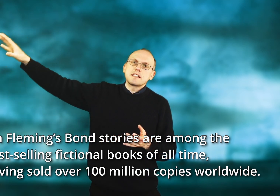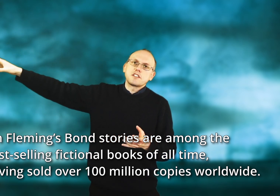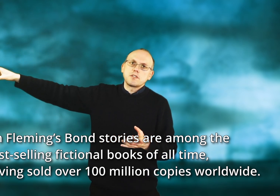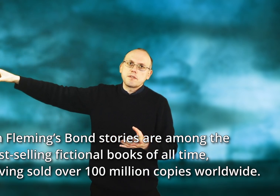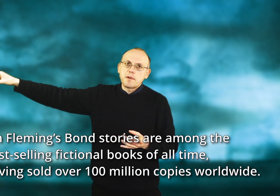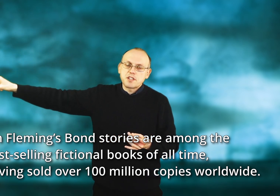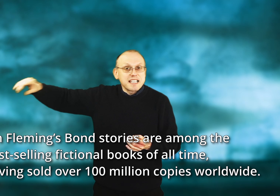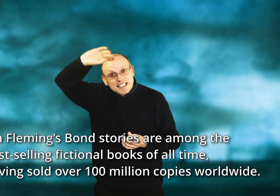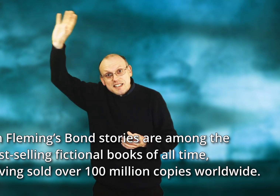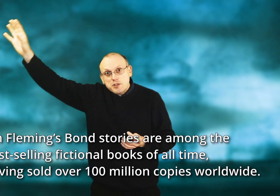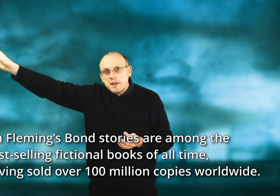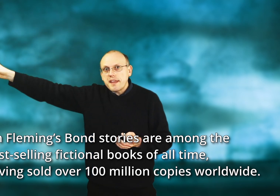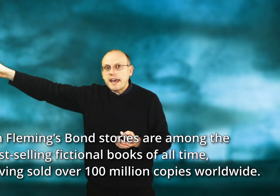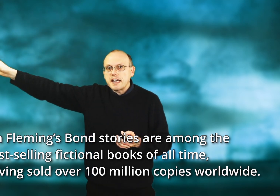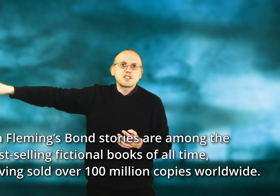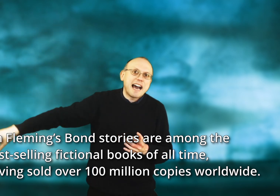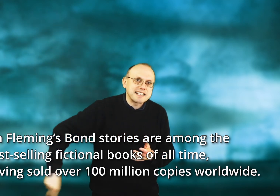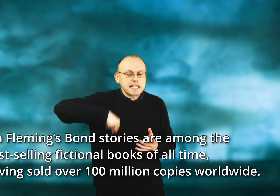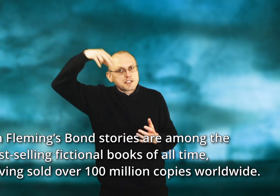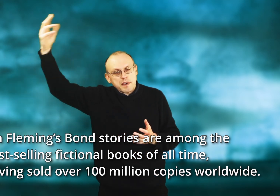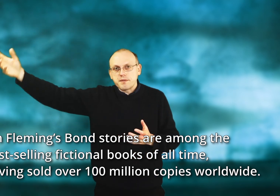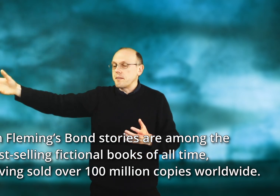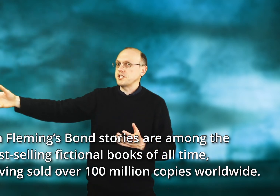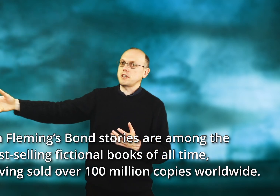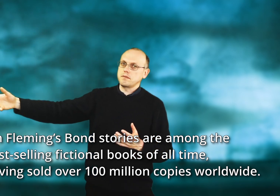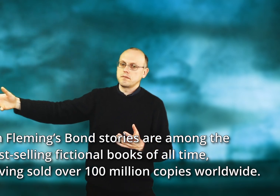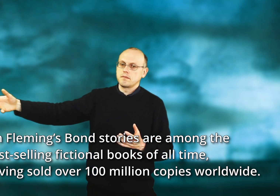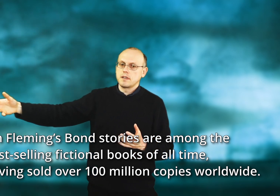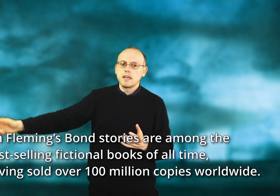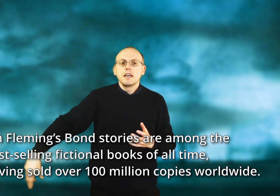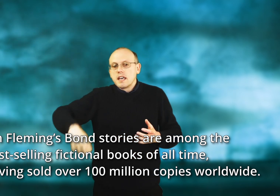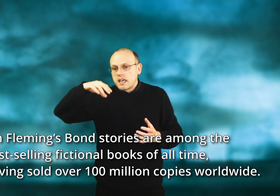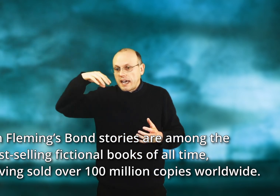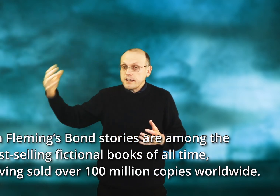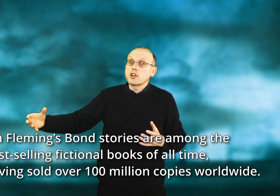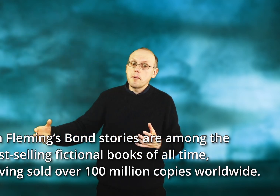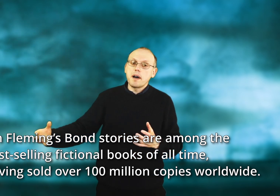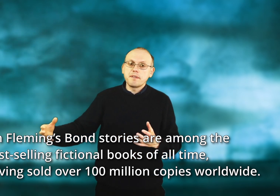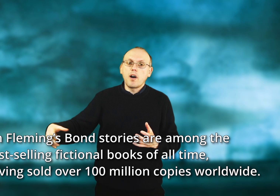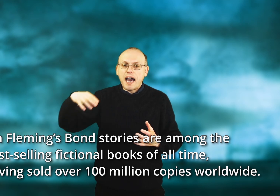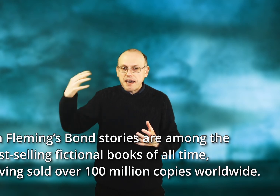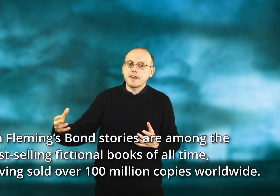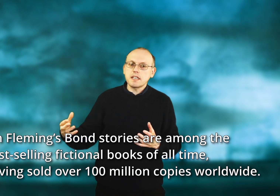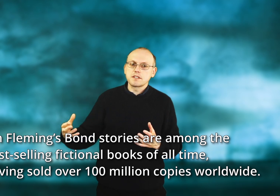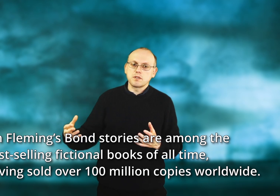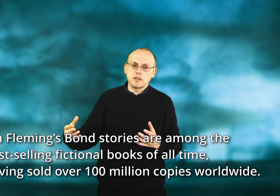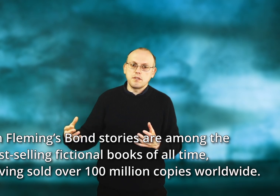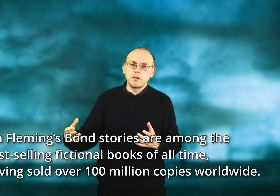non-essential information, doesn't need to be there, it just adds extra information. I need a comma before having sold over 100